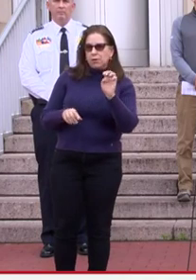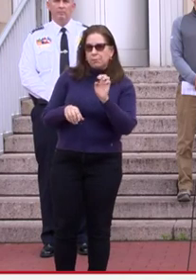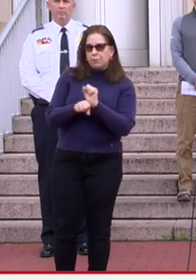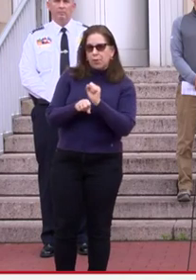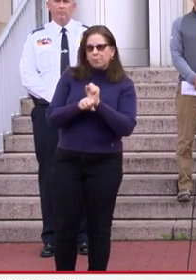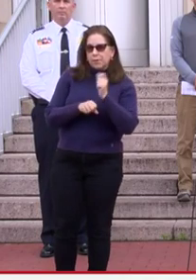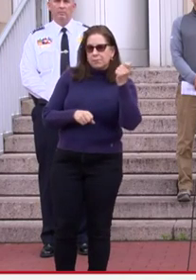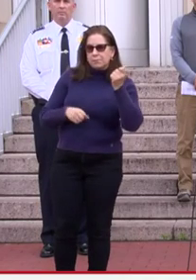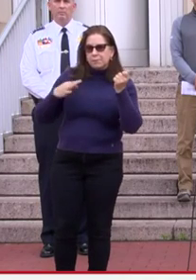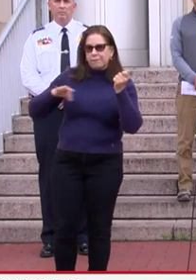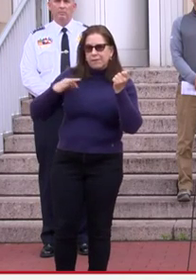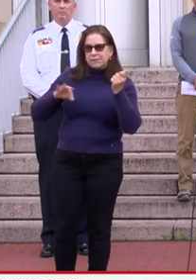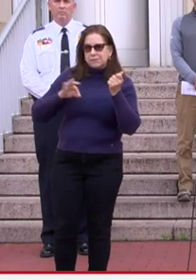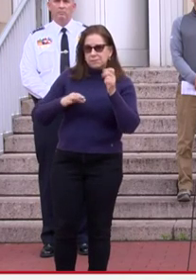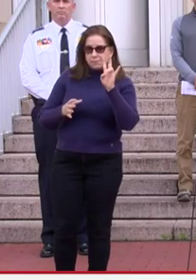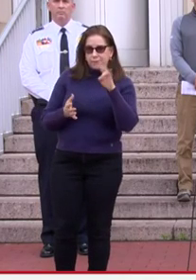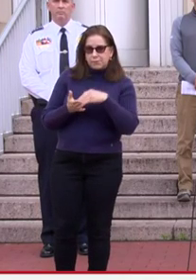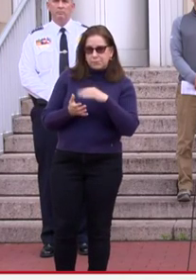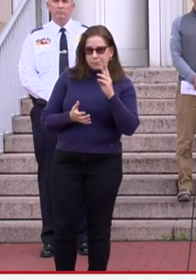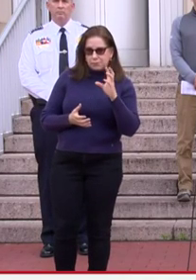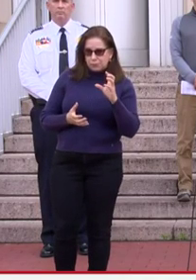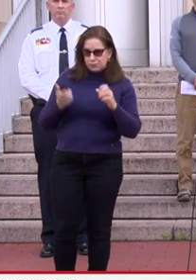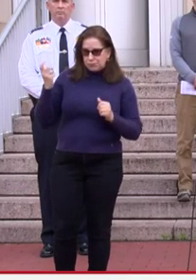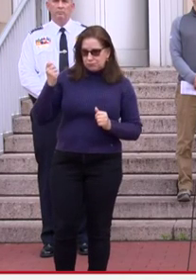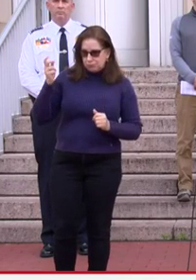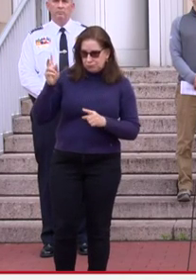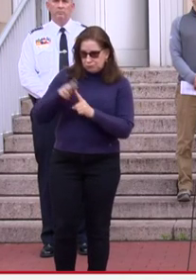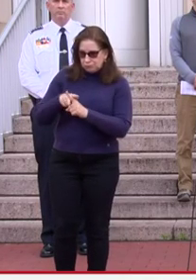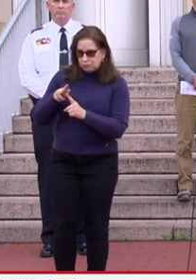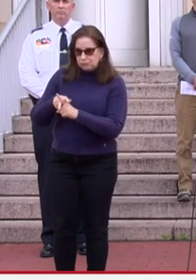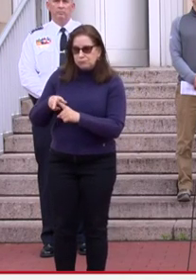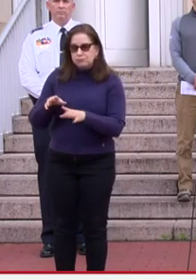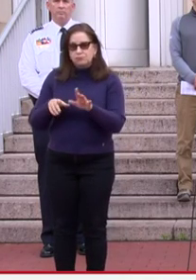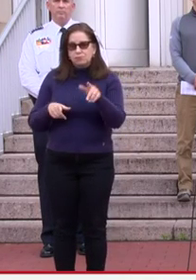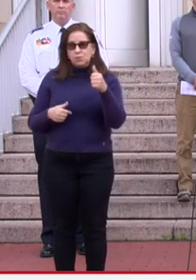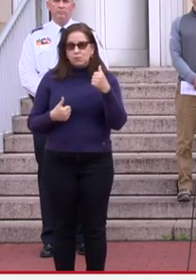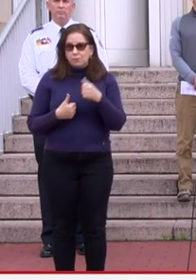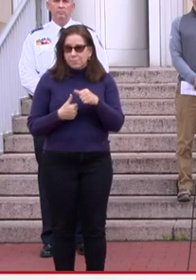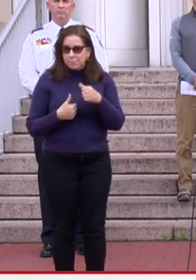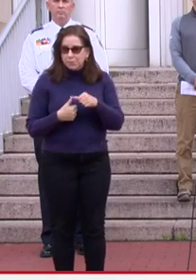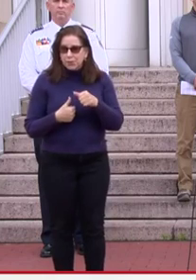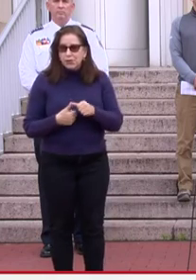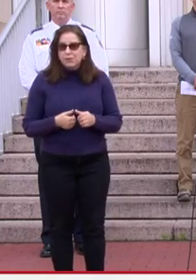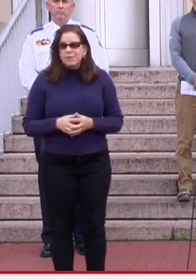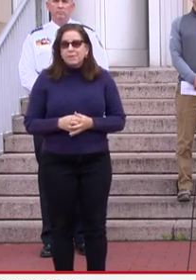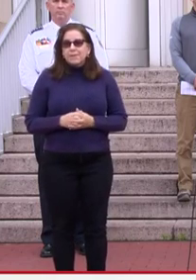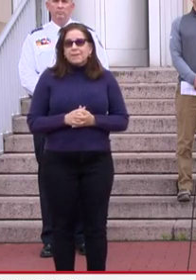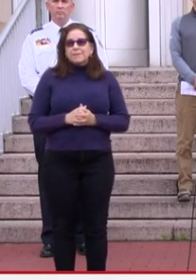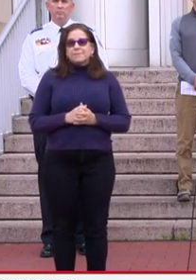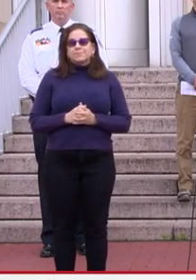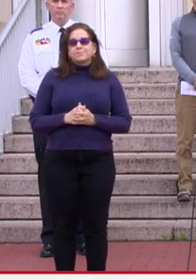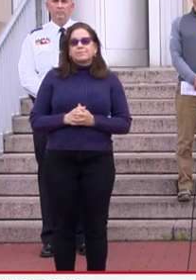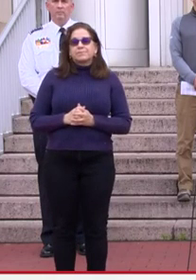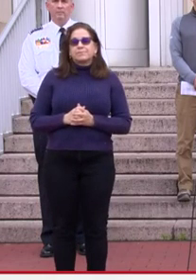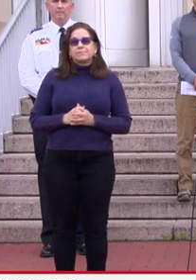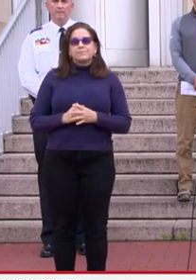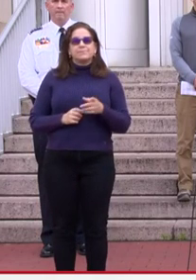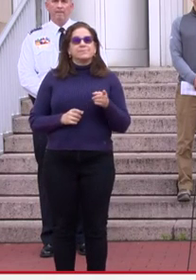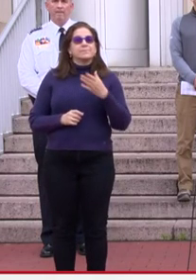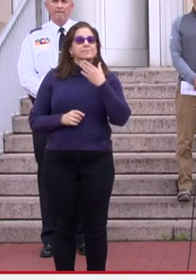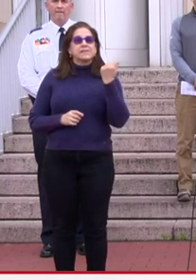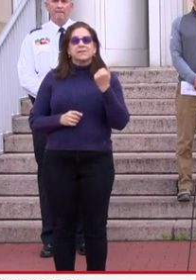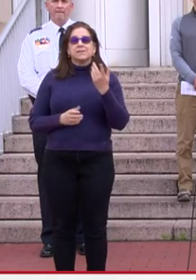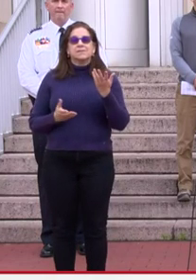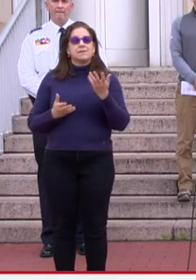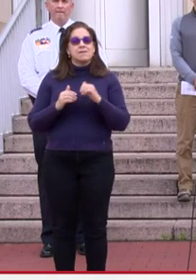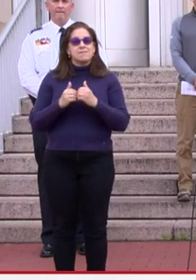benefits. Want to use this time to also remind them to go online is the best way to get